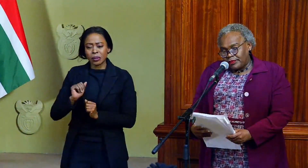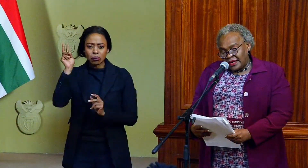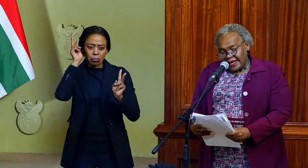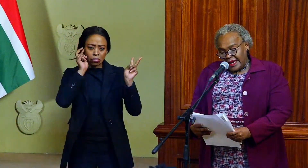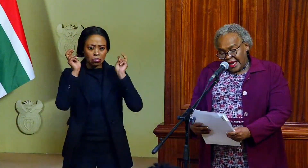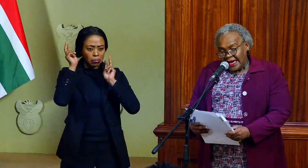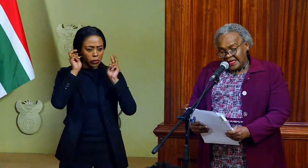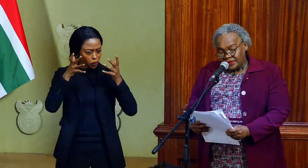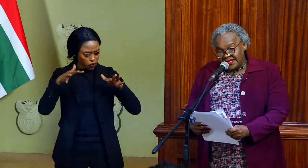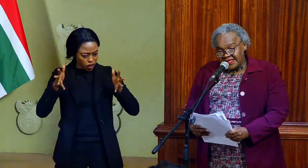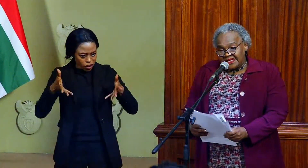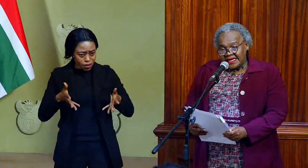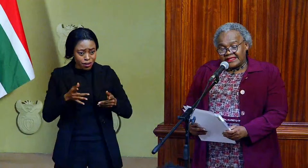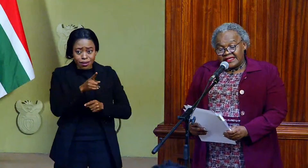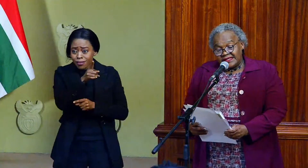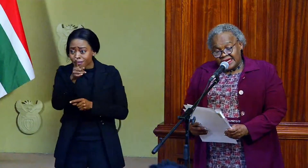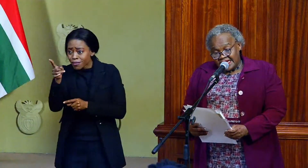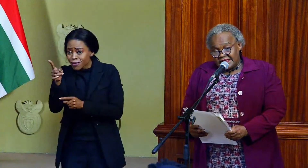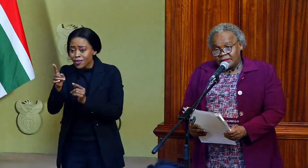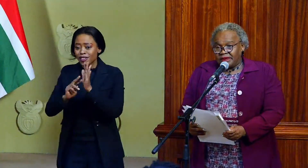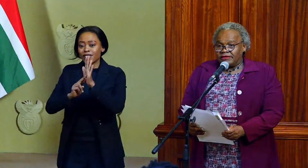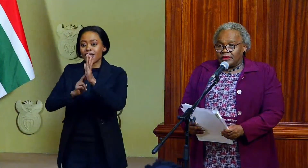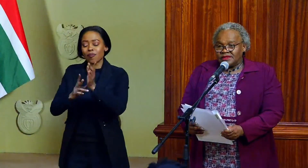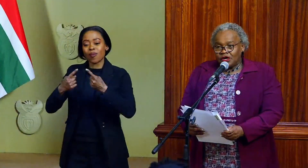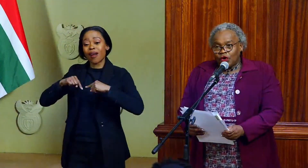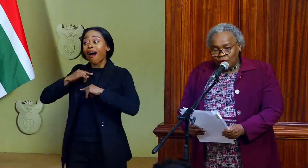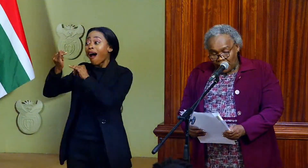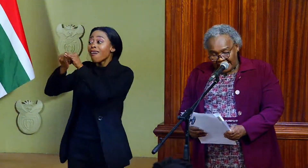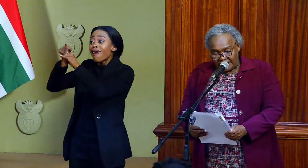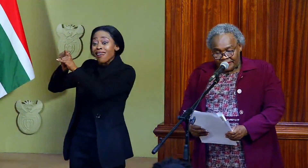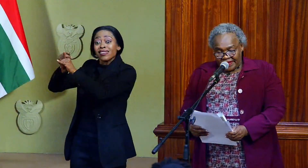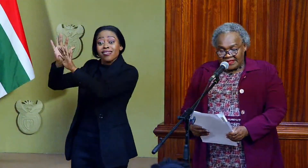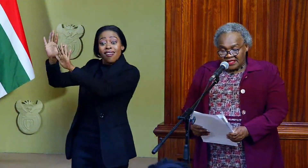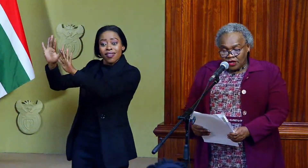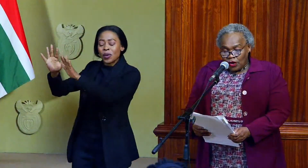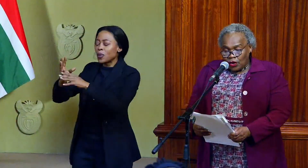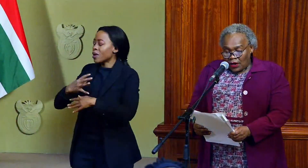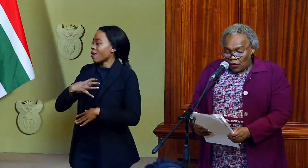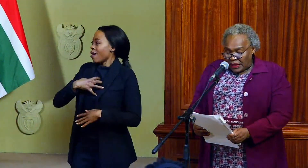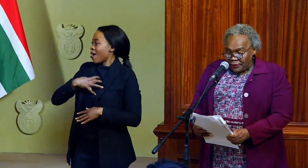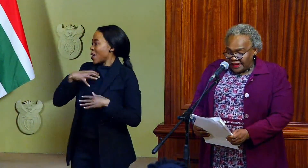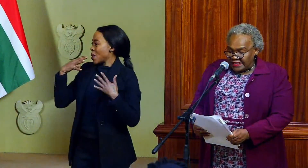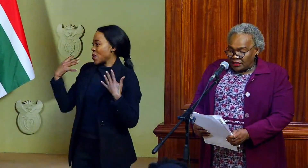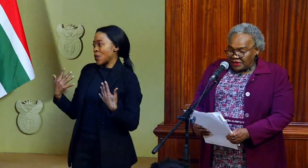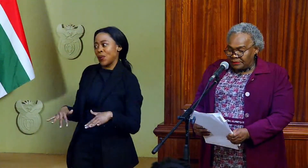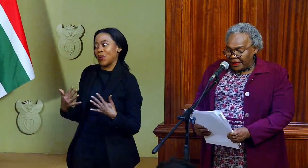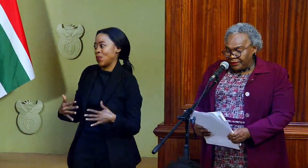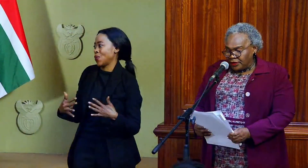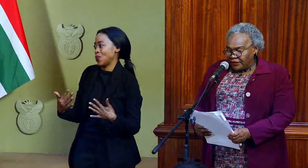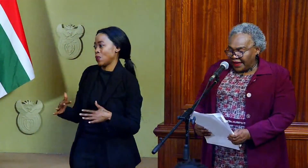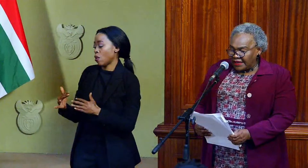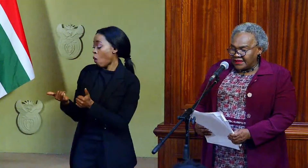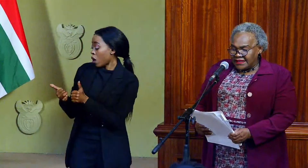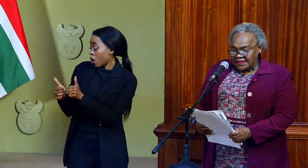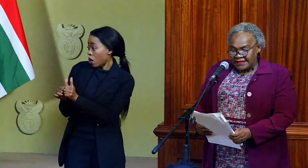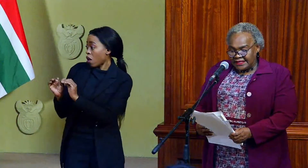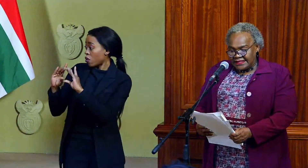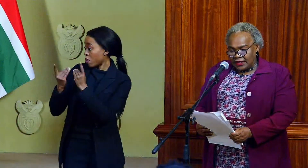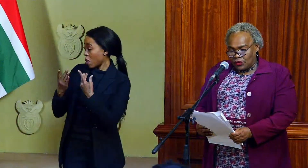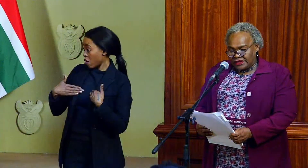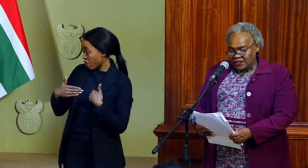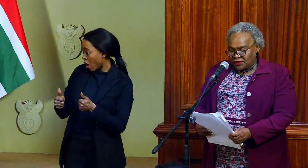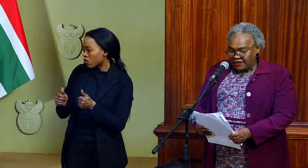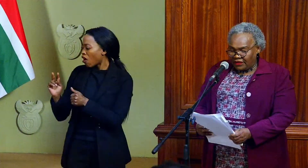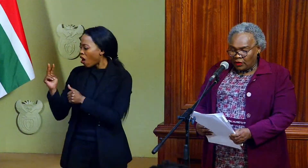important people are representing us in the international platforms. We're quite impressed. We are collaborating with the Department of Health and